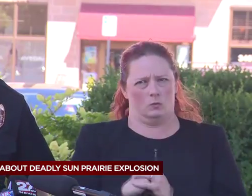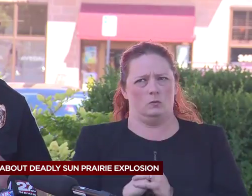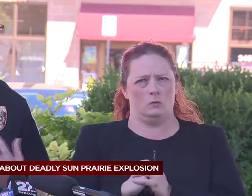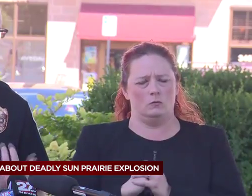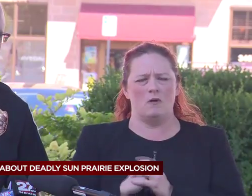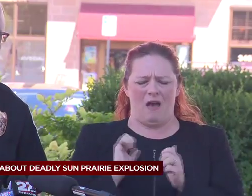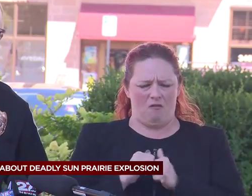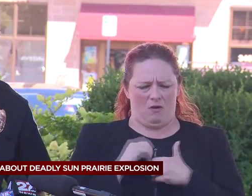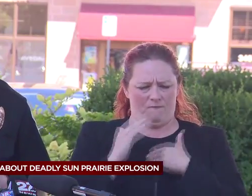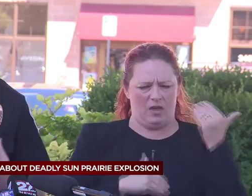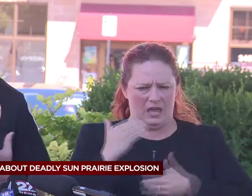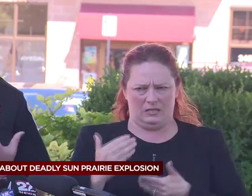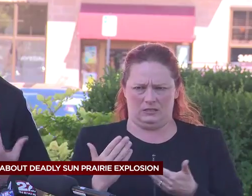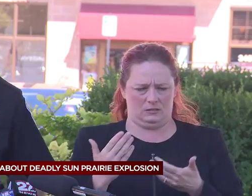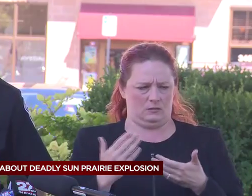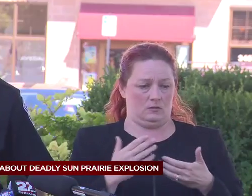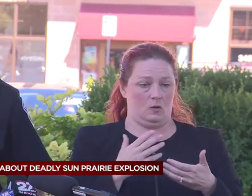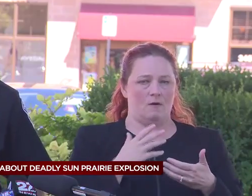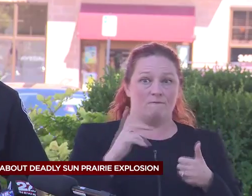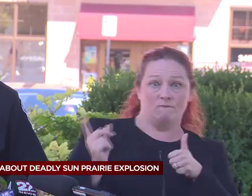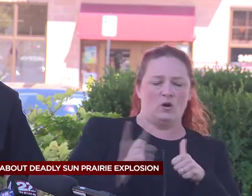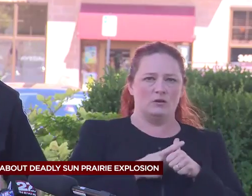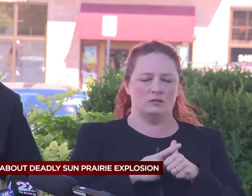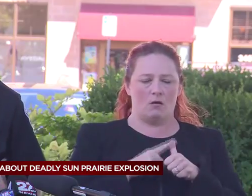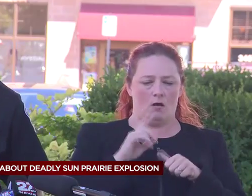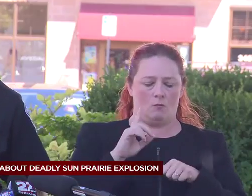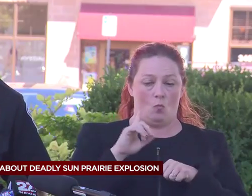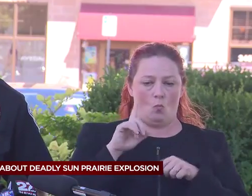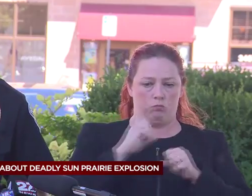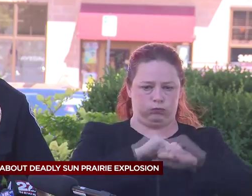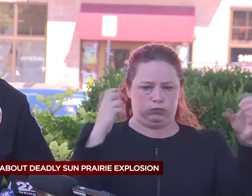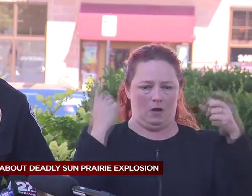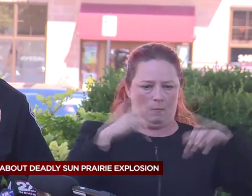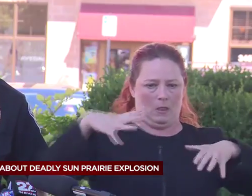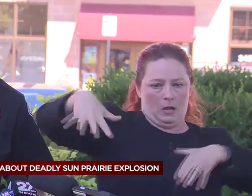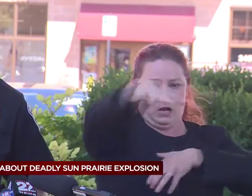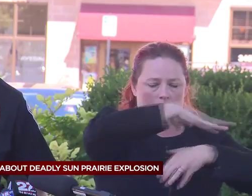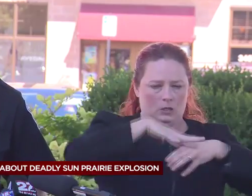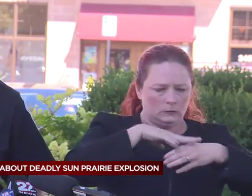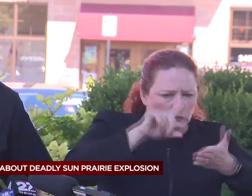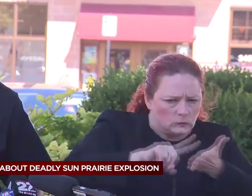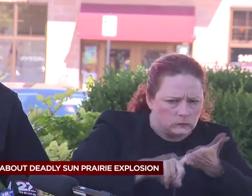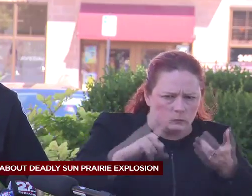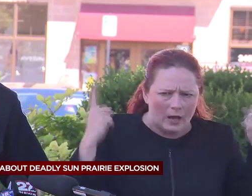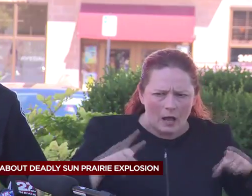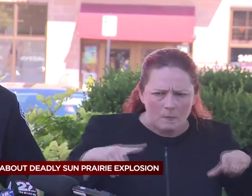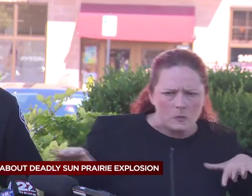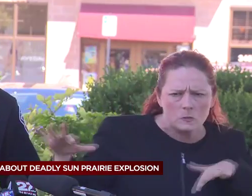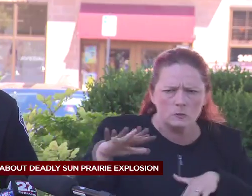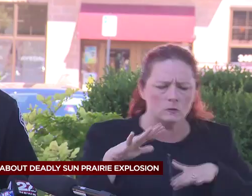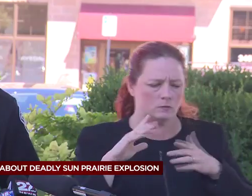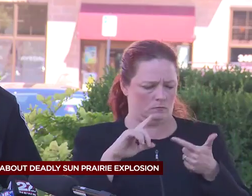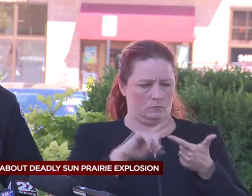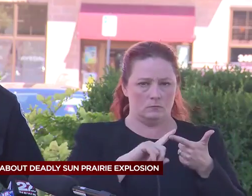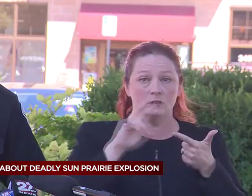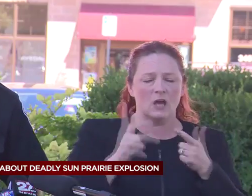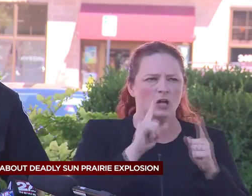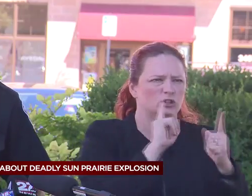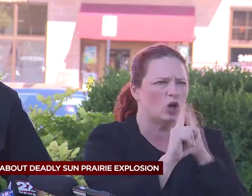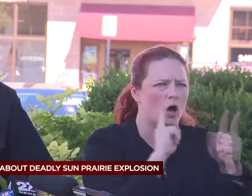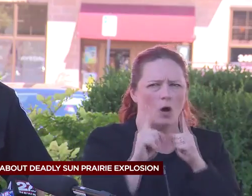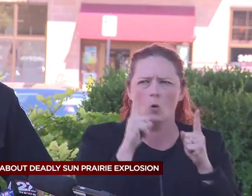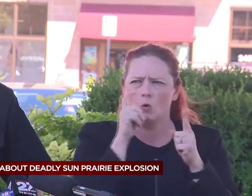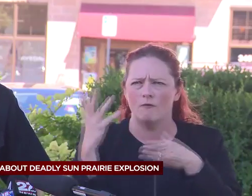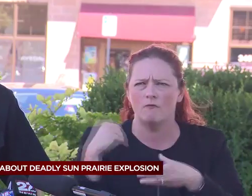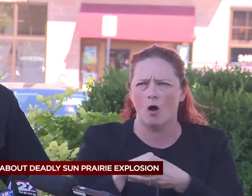in phases. We have the on-site evidence retrieval, trying to put together exactly what happened. We're talking to a lot of people that